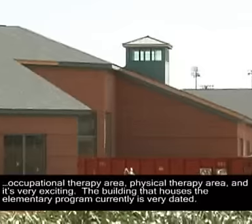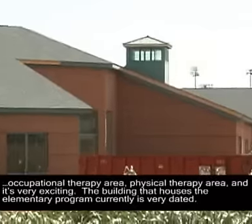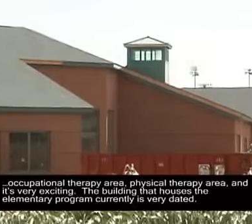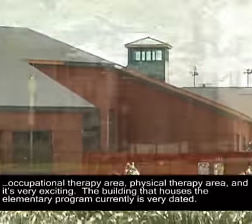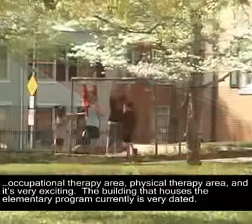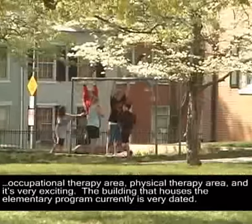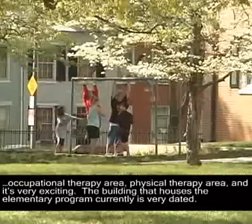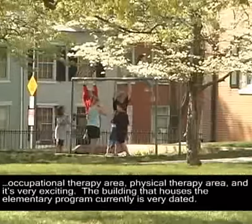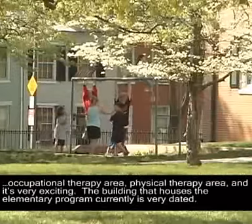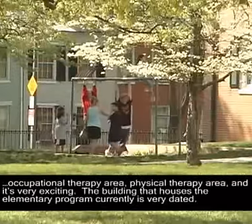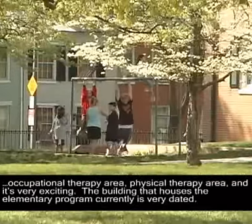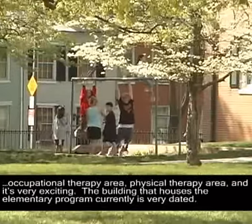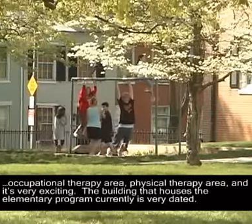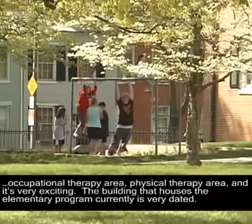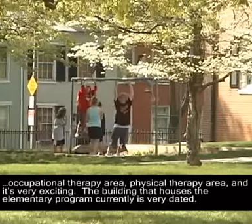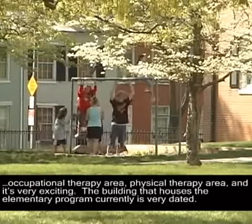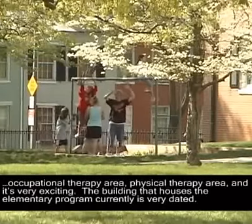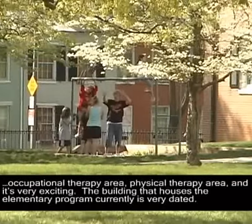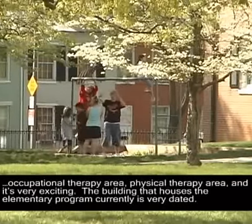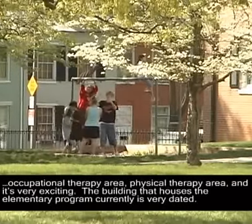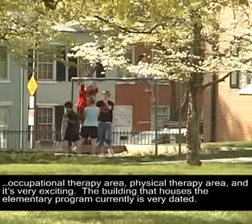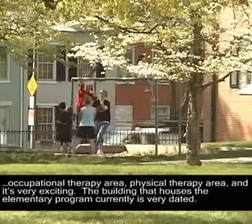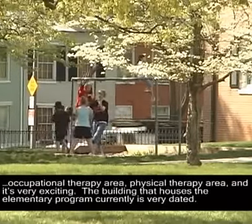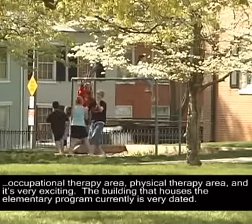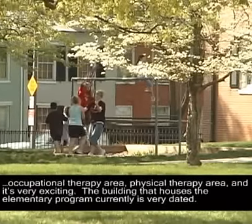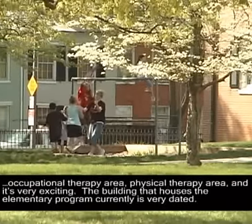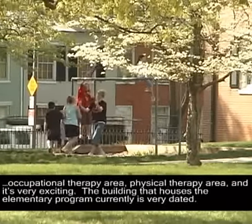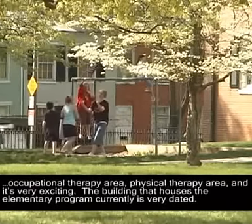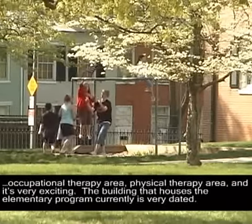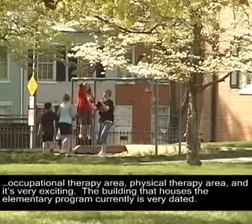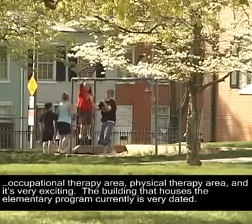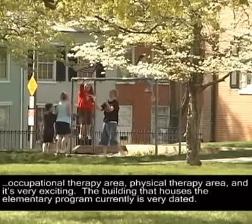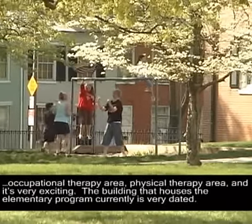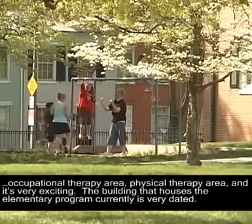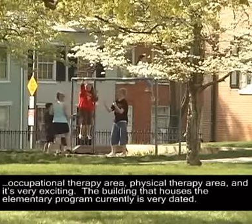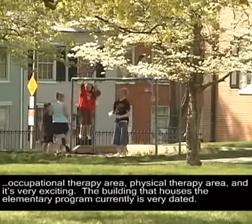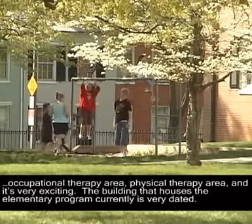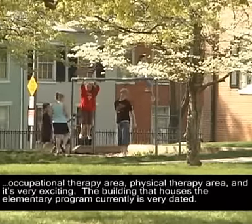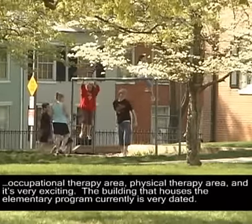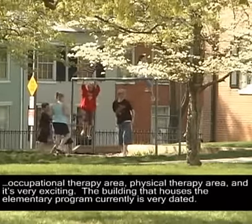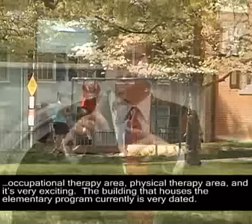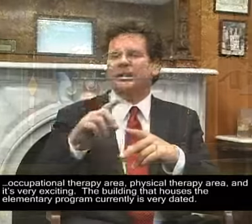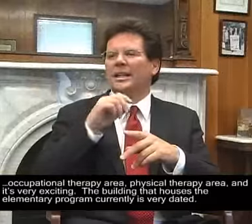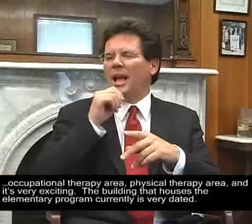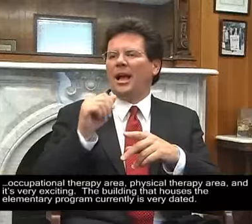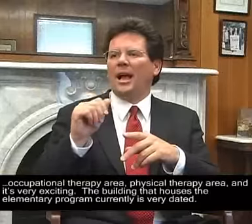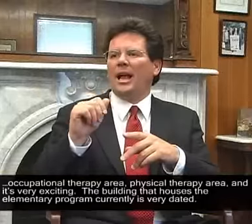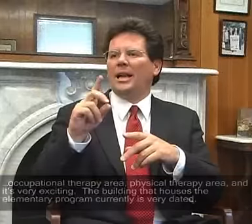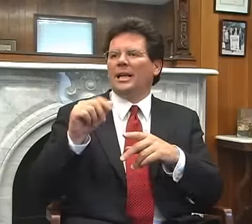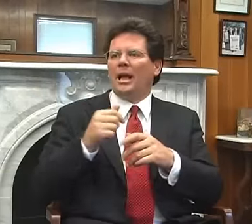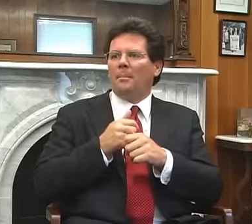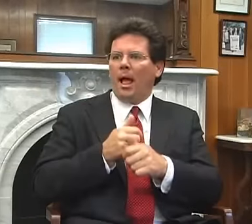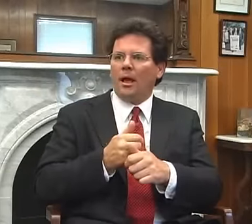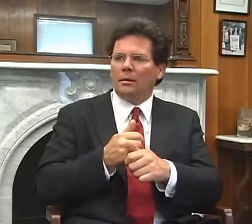exciting. The building that houses the elementary program currently is very dated. It's